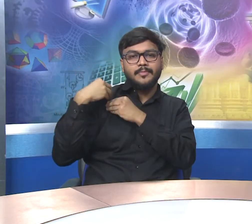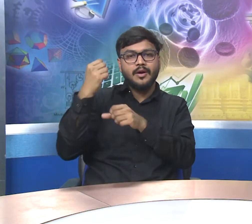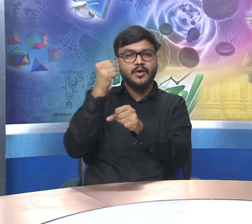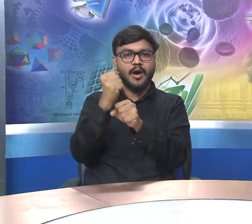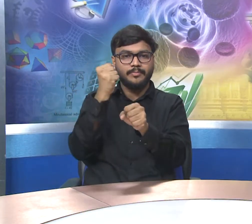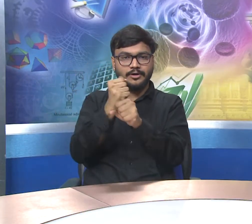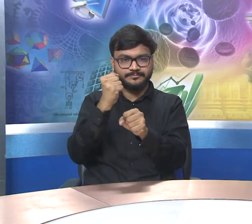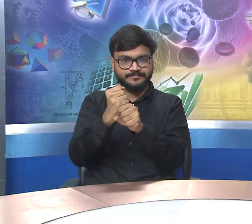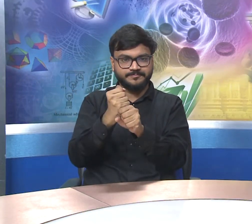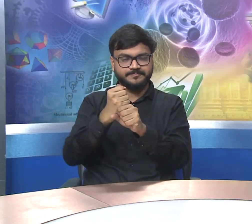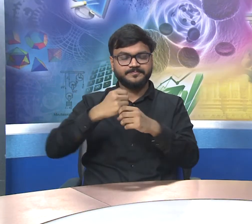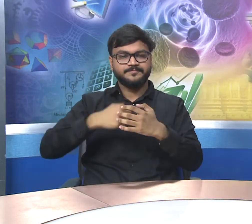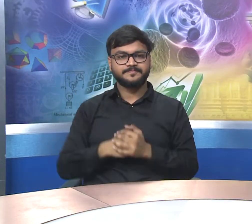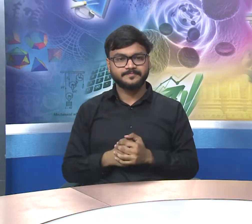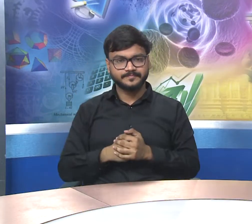groups.